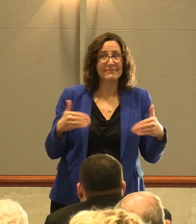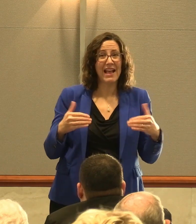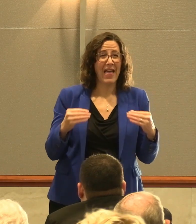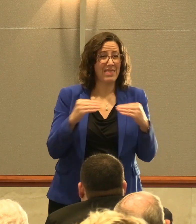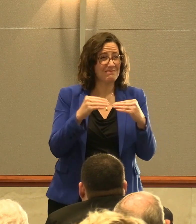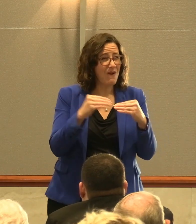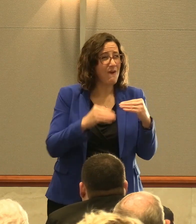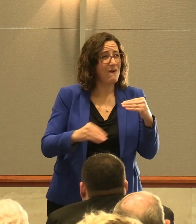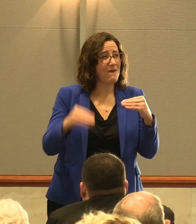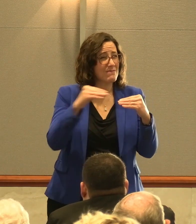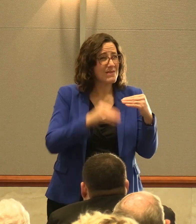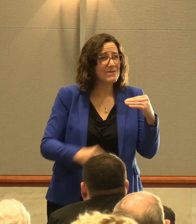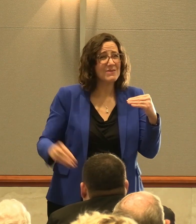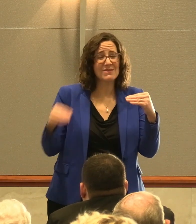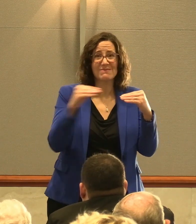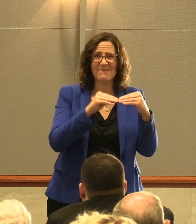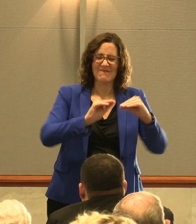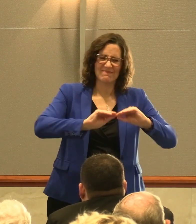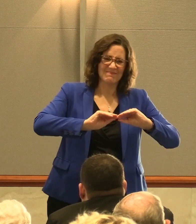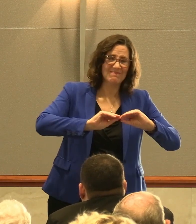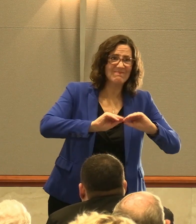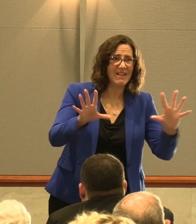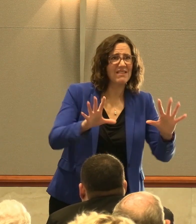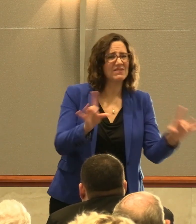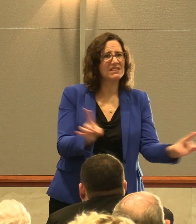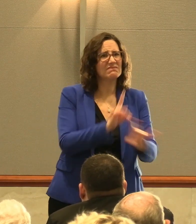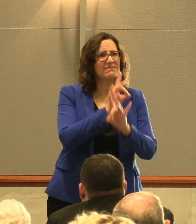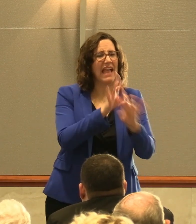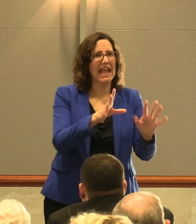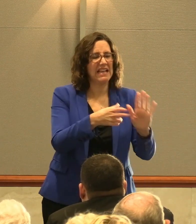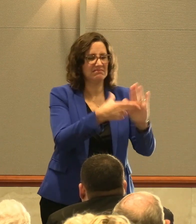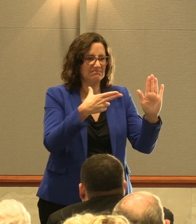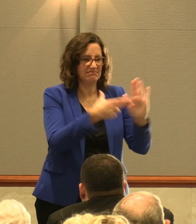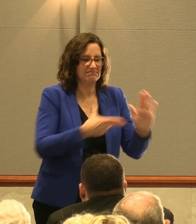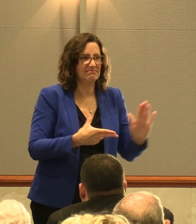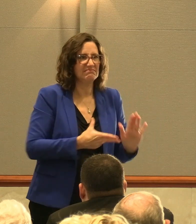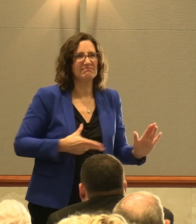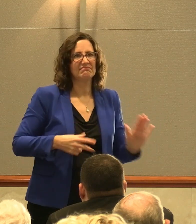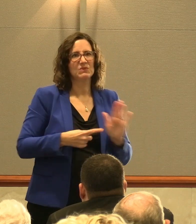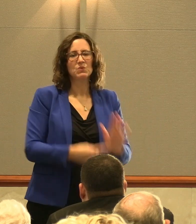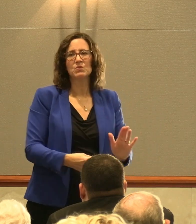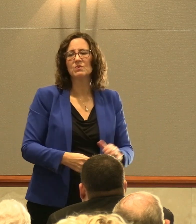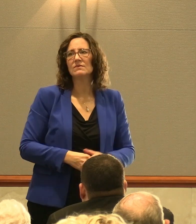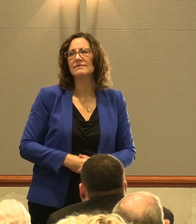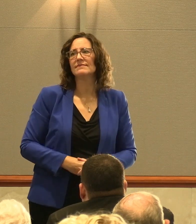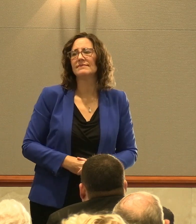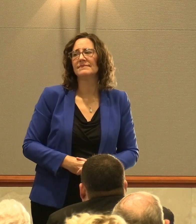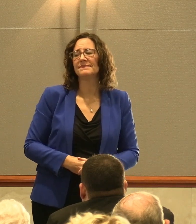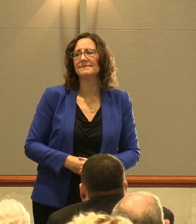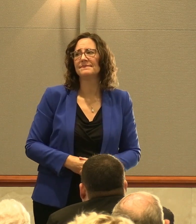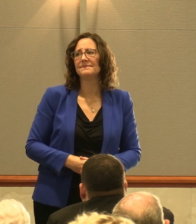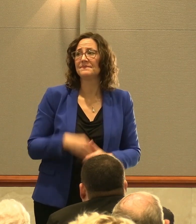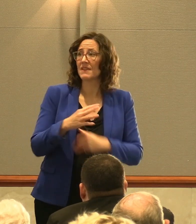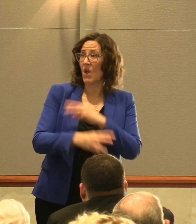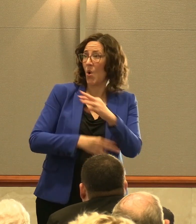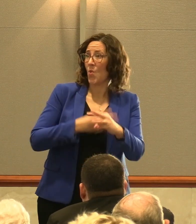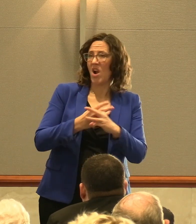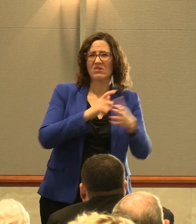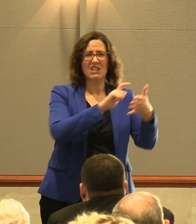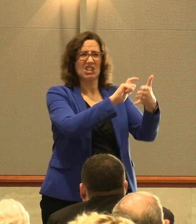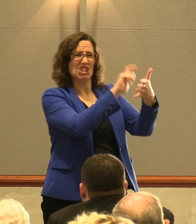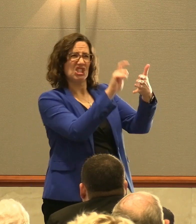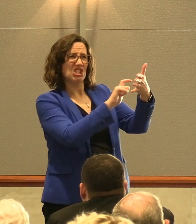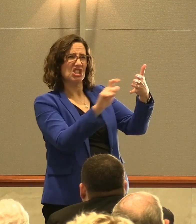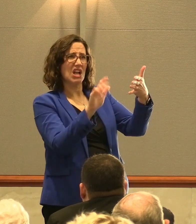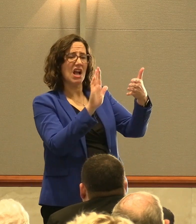graphic, blatant nature of the hate being expressed. In a world where graffiti on a